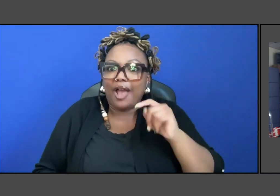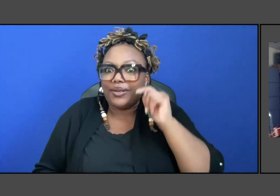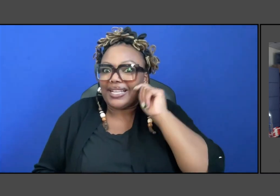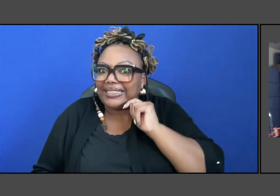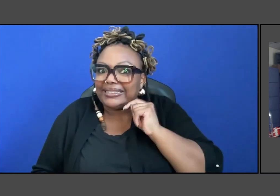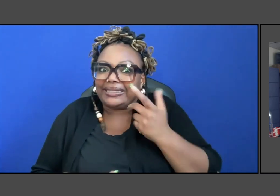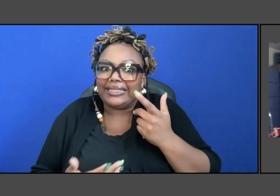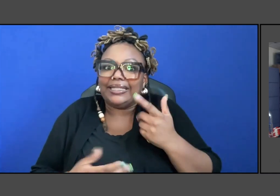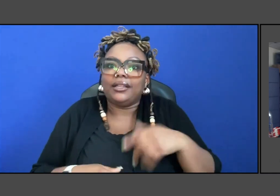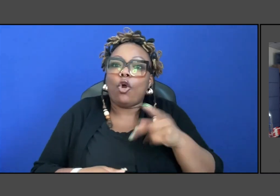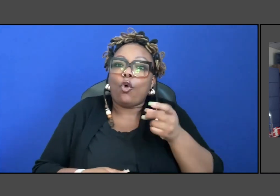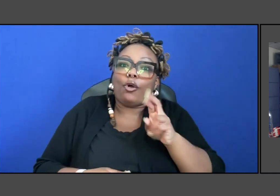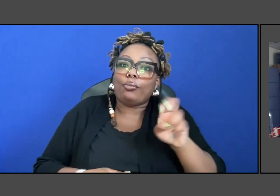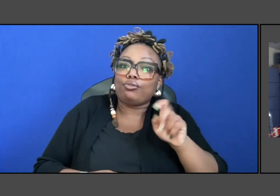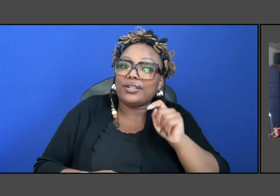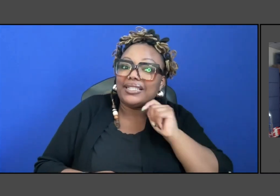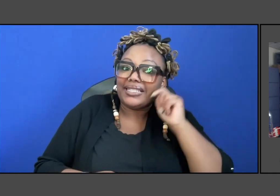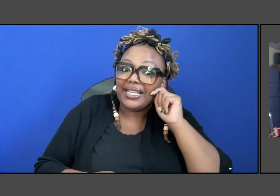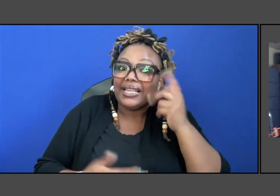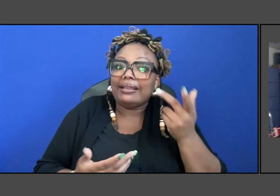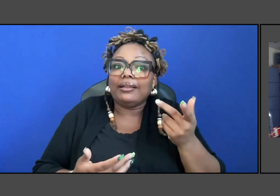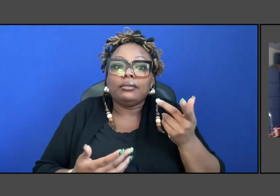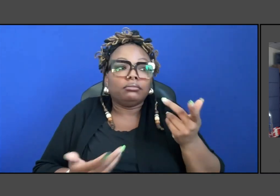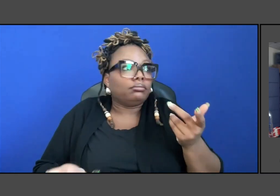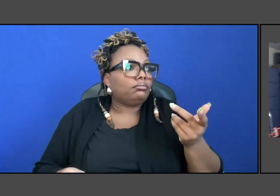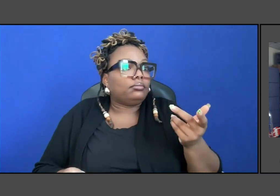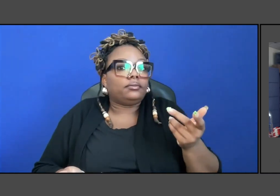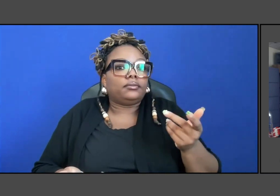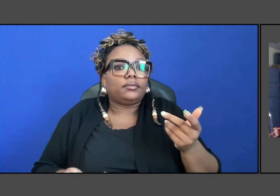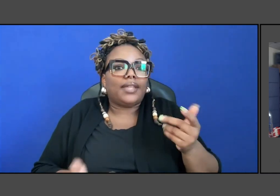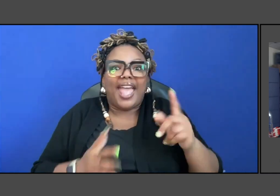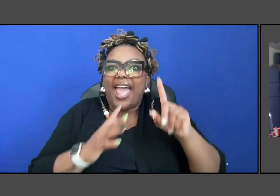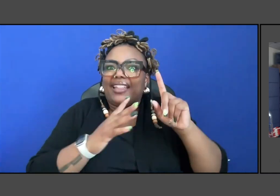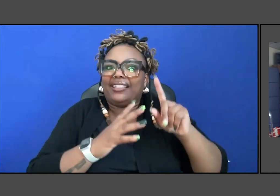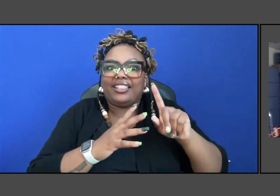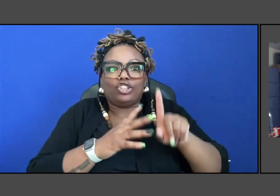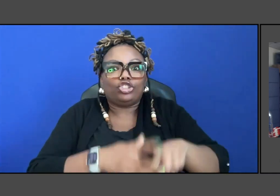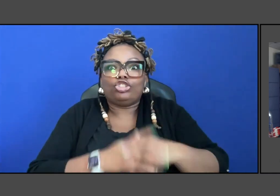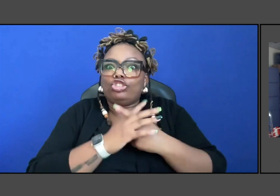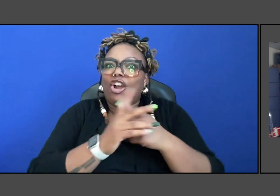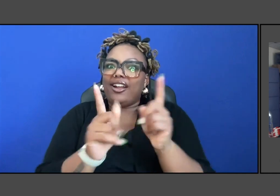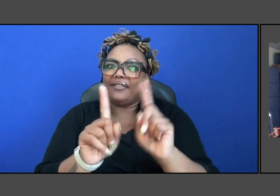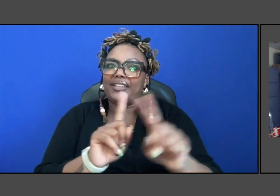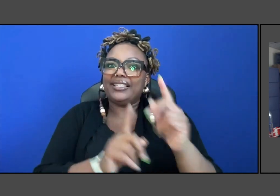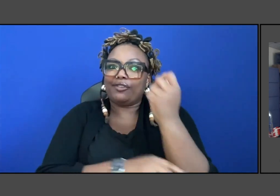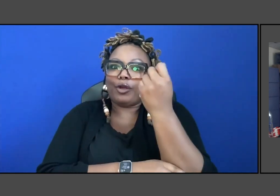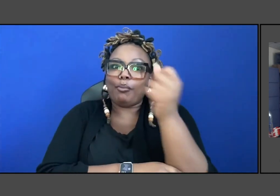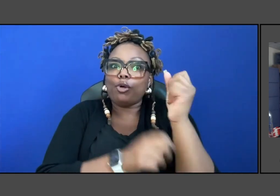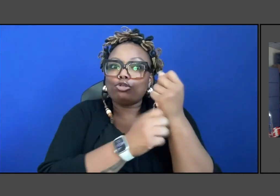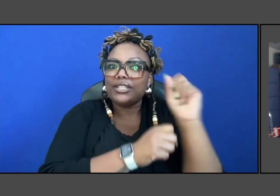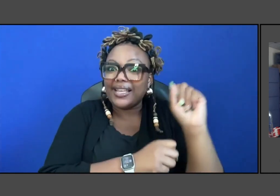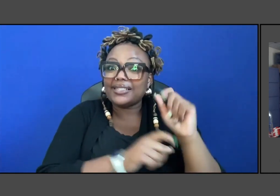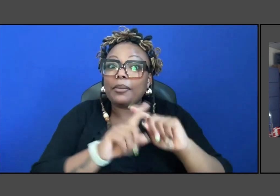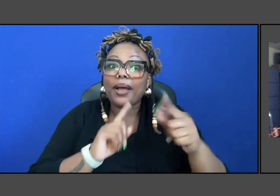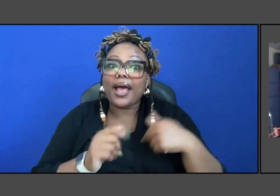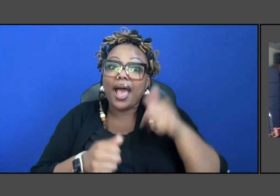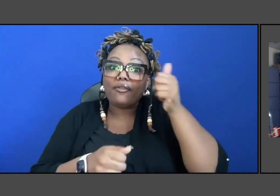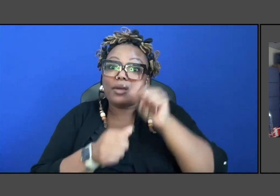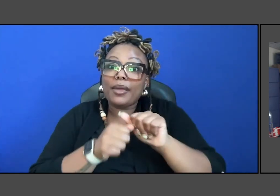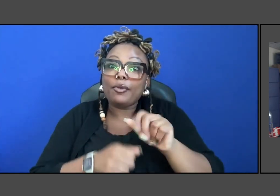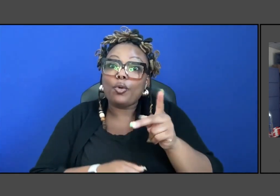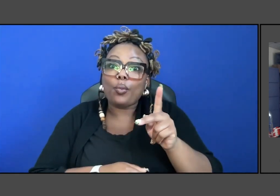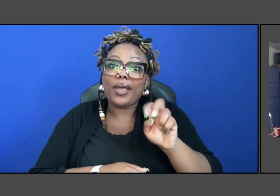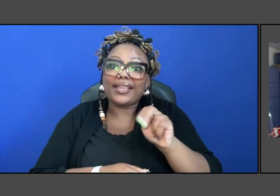preteen when at the at the height of the different movements. But I also remember when Kennedy was shot. I was with my